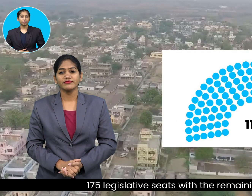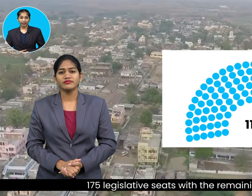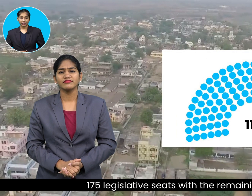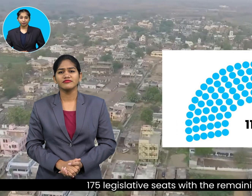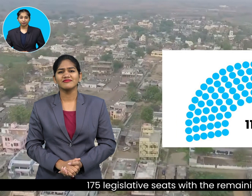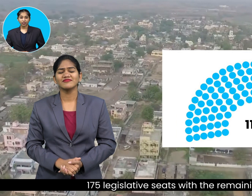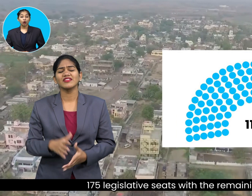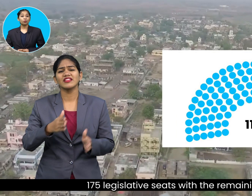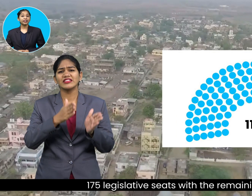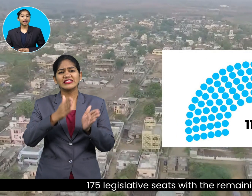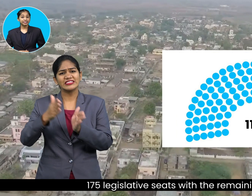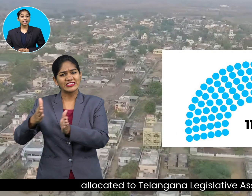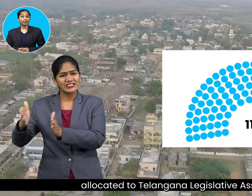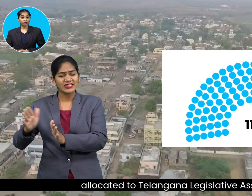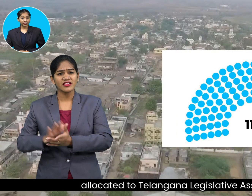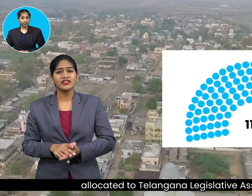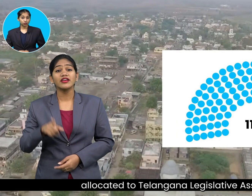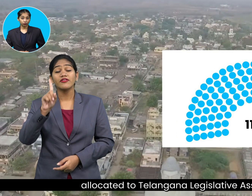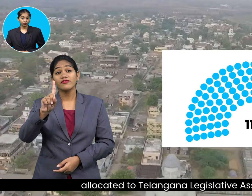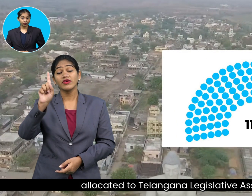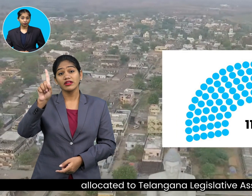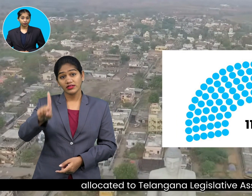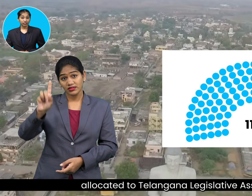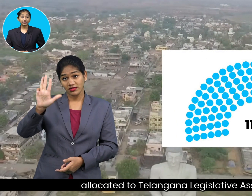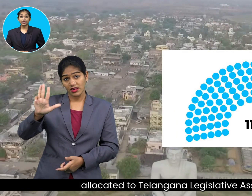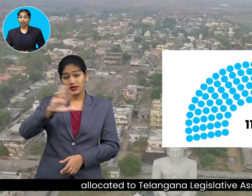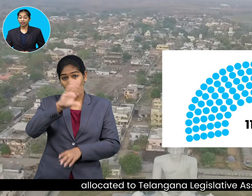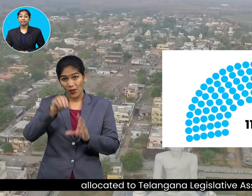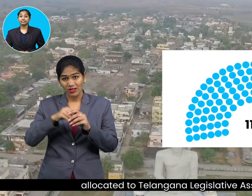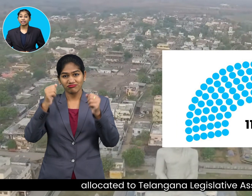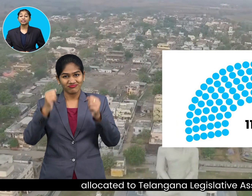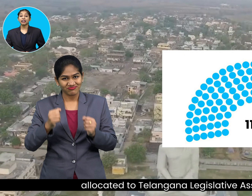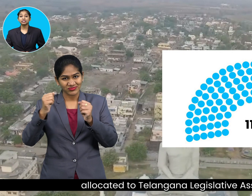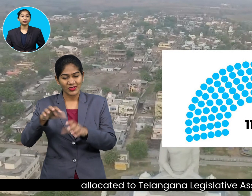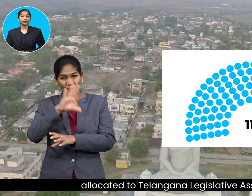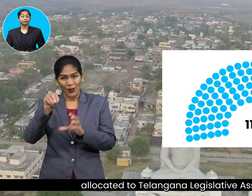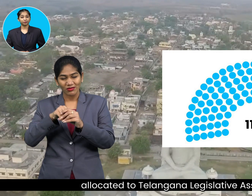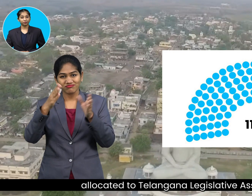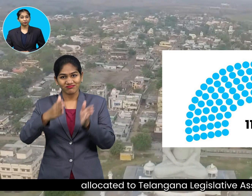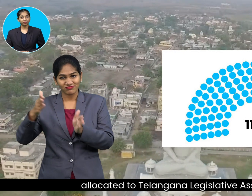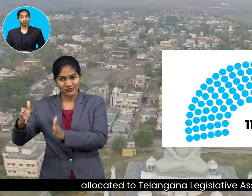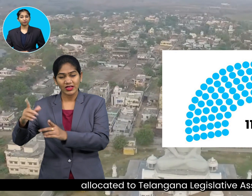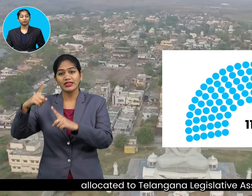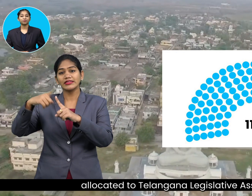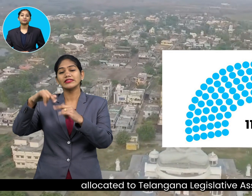With the remaining 119 allocated to Telangana Legislative Assembly.